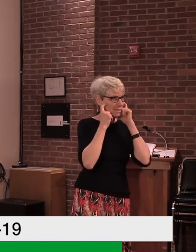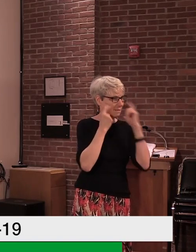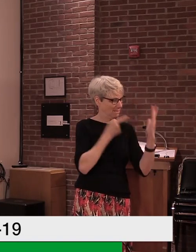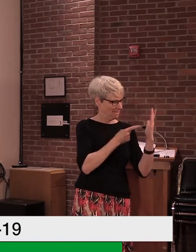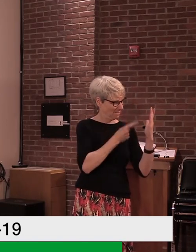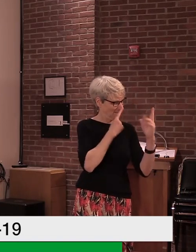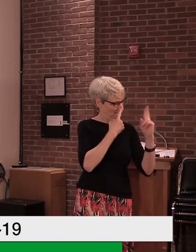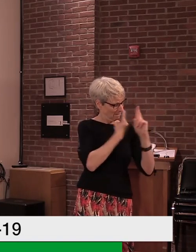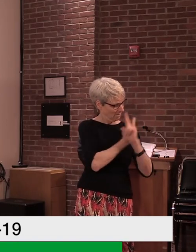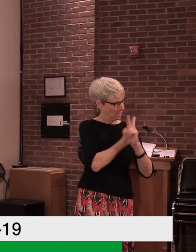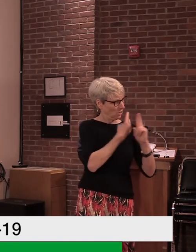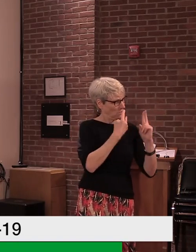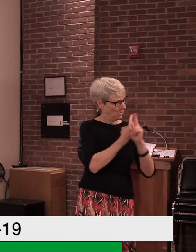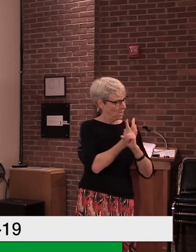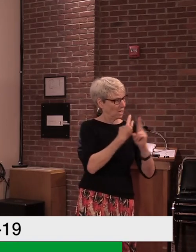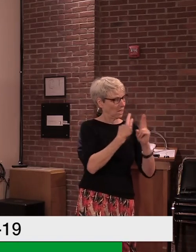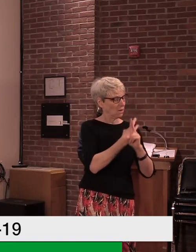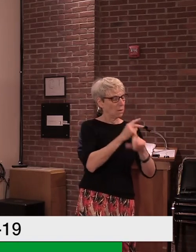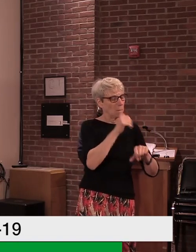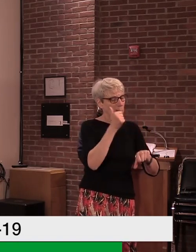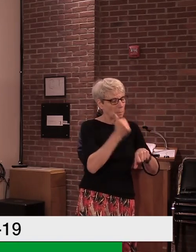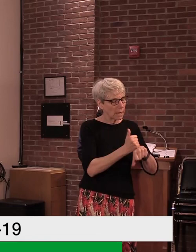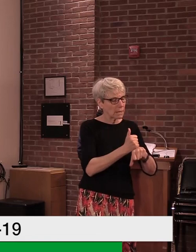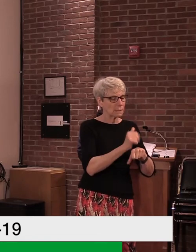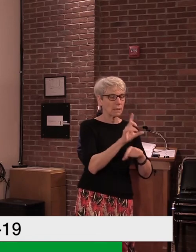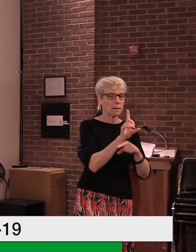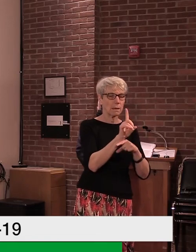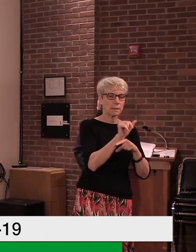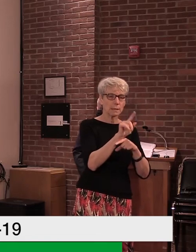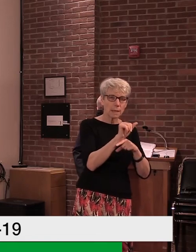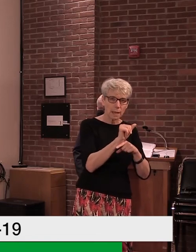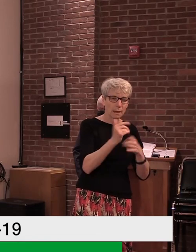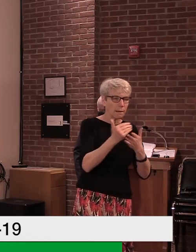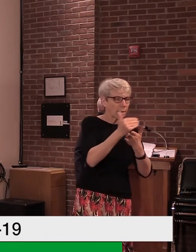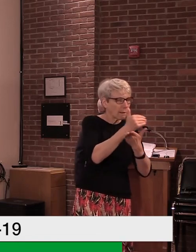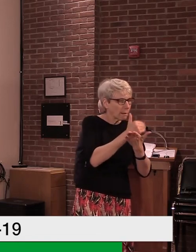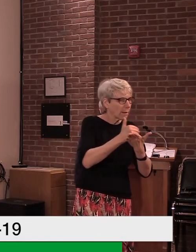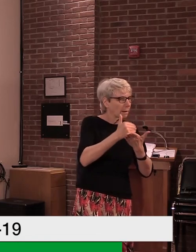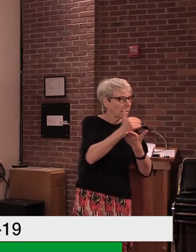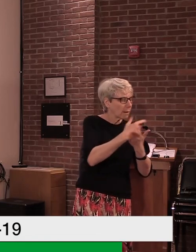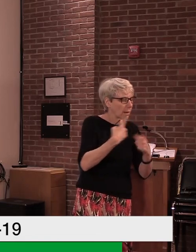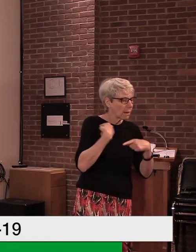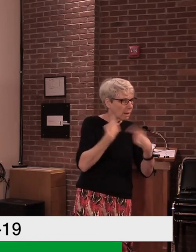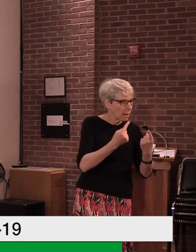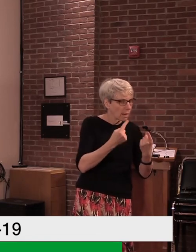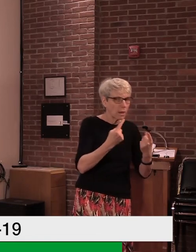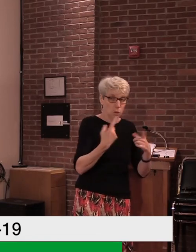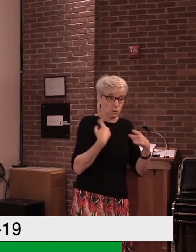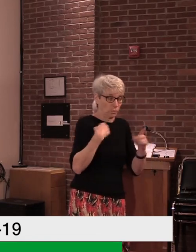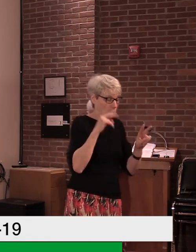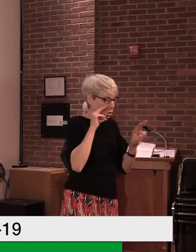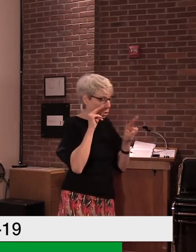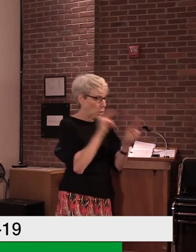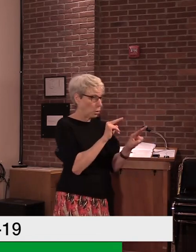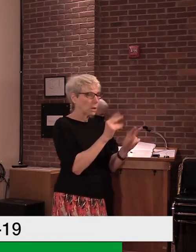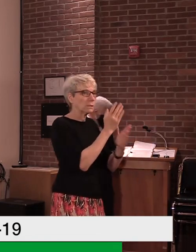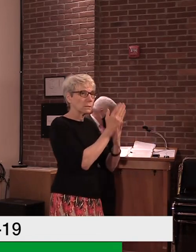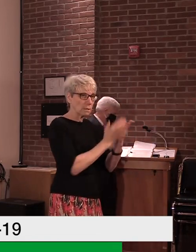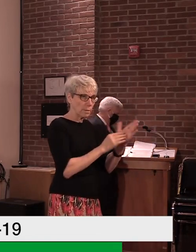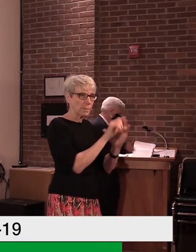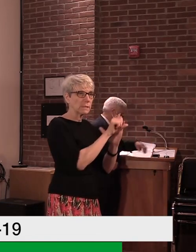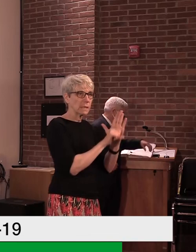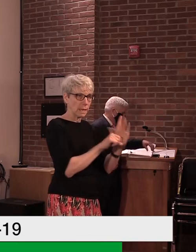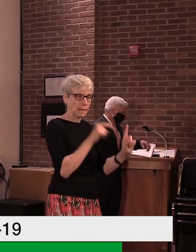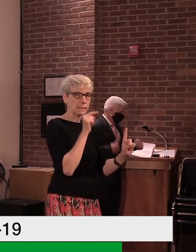They made that estimate based on the data they had, looking at the performance of states that had